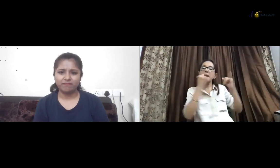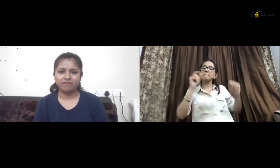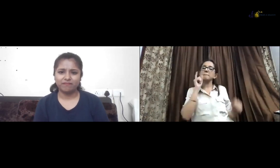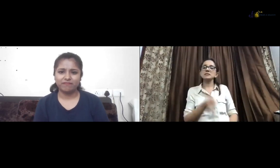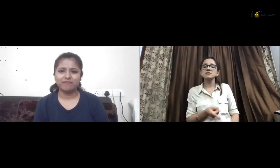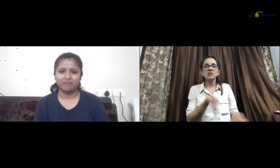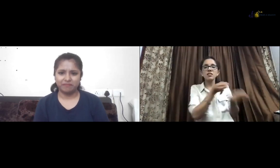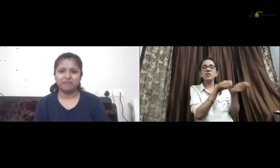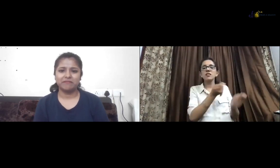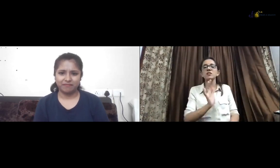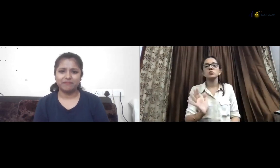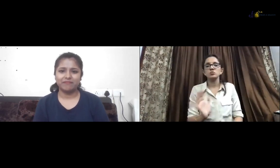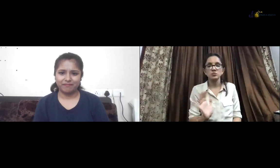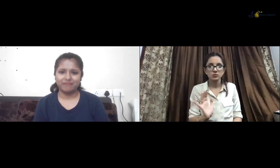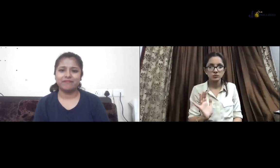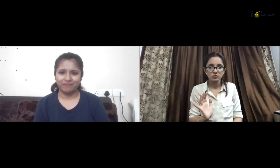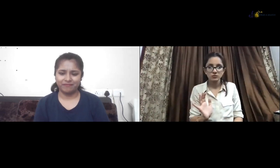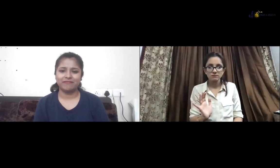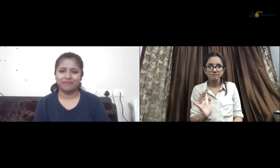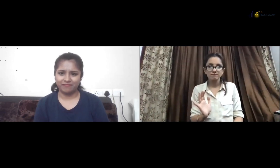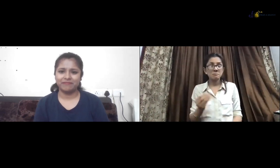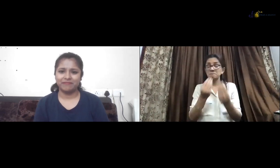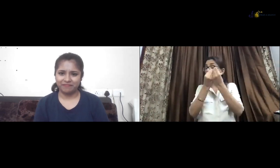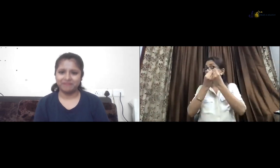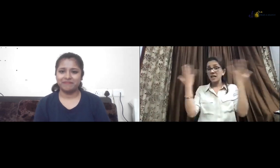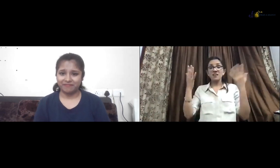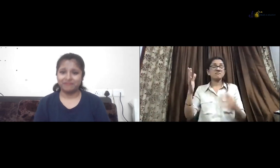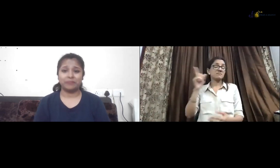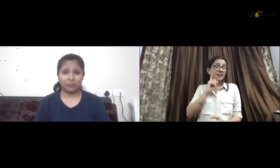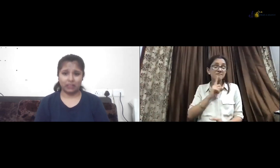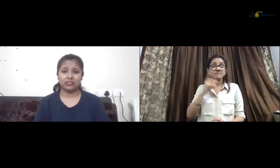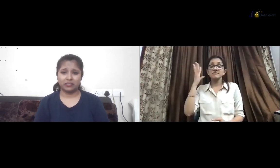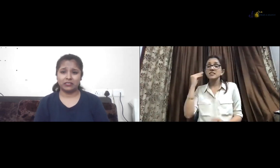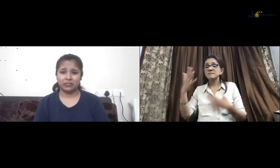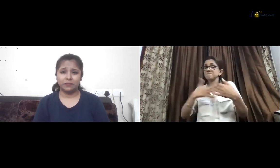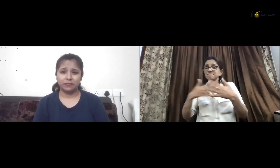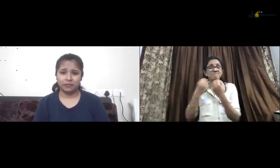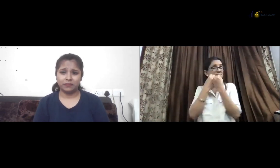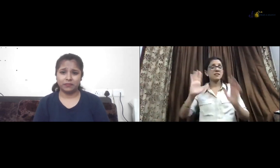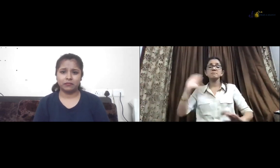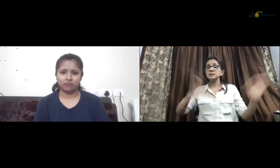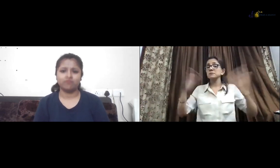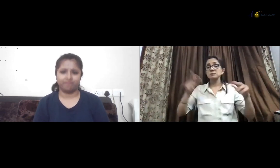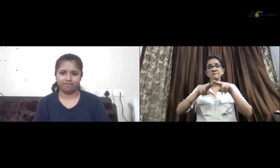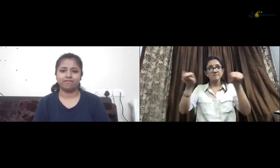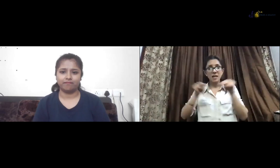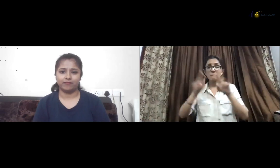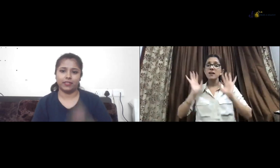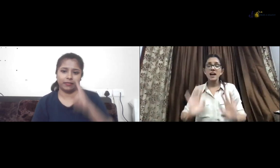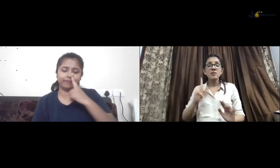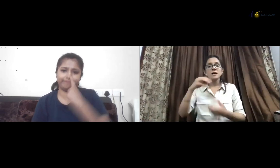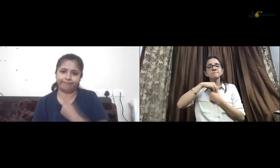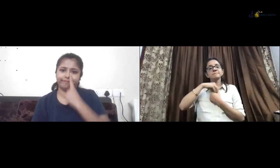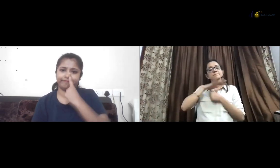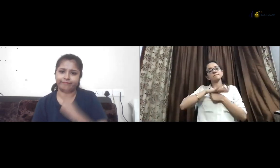in our society. They don't try to control your wife. Let them independent. There are a lot of deaf and hearing people who